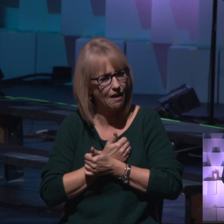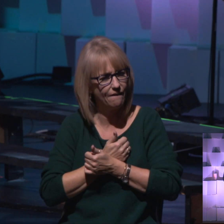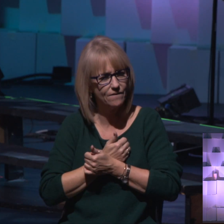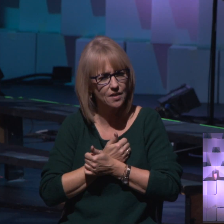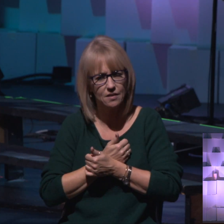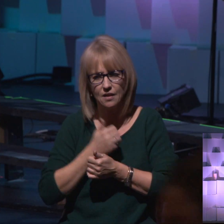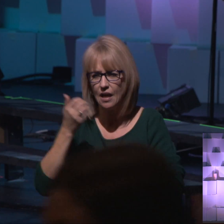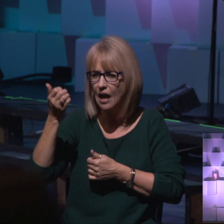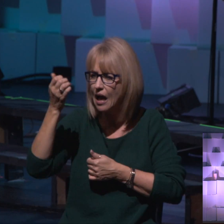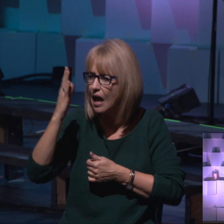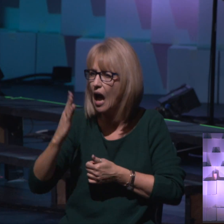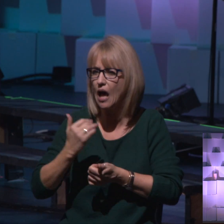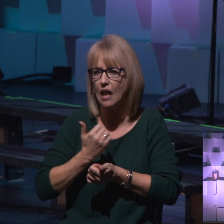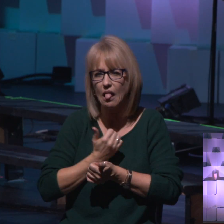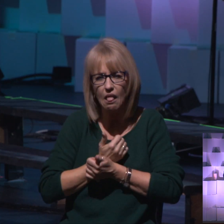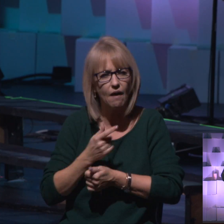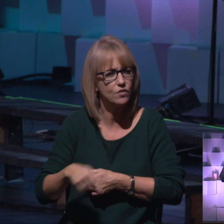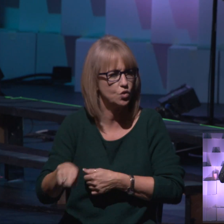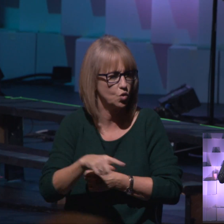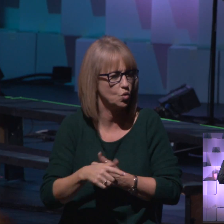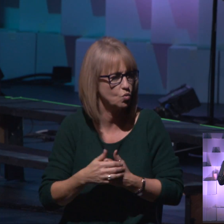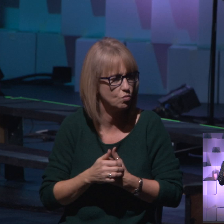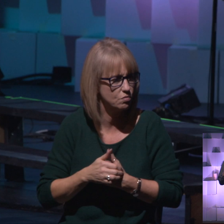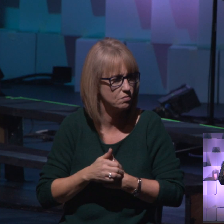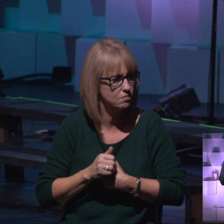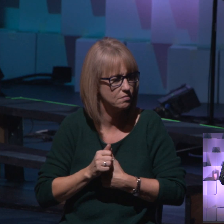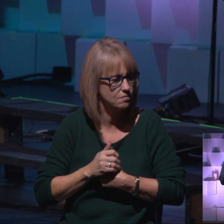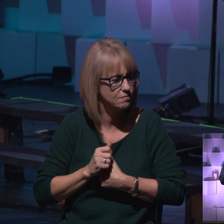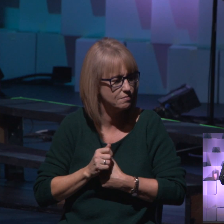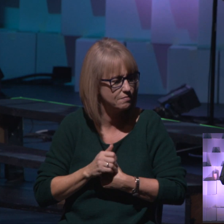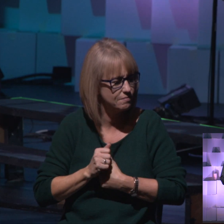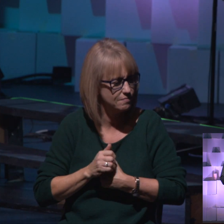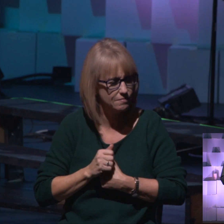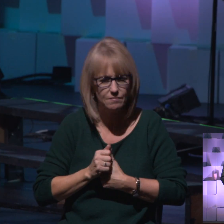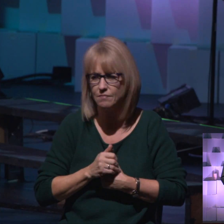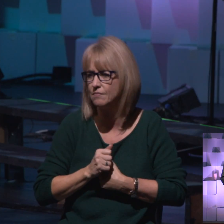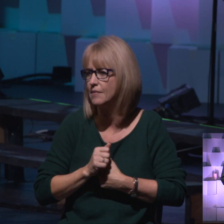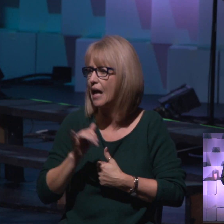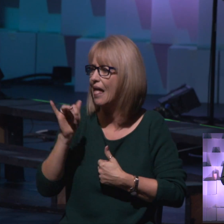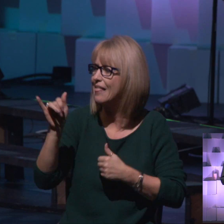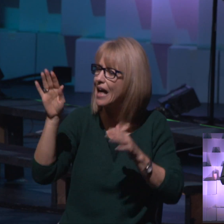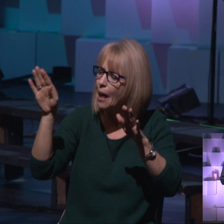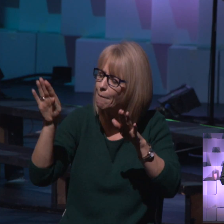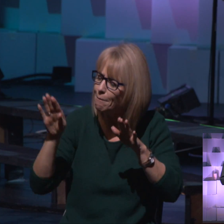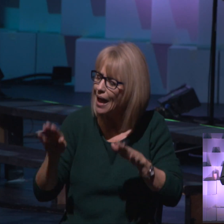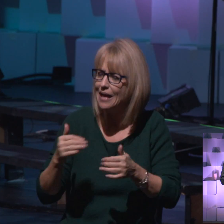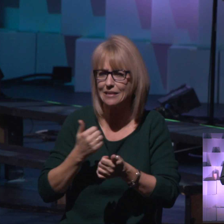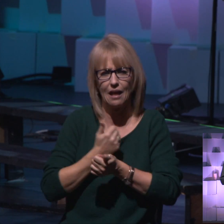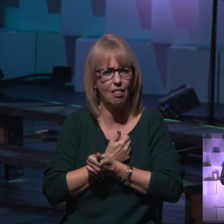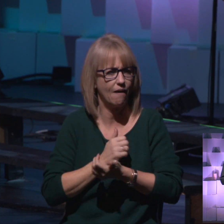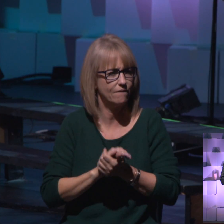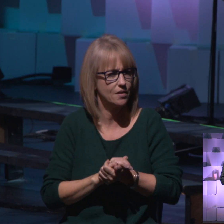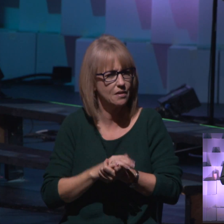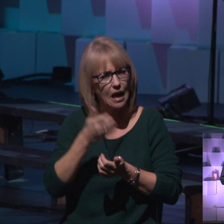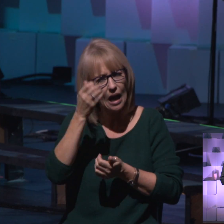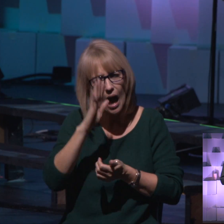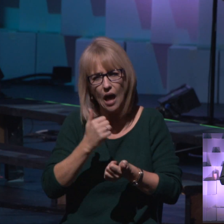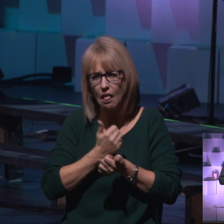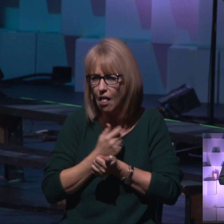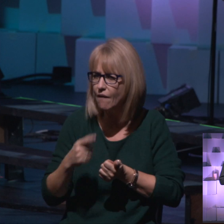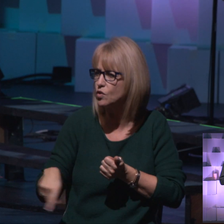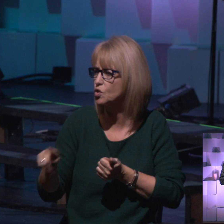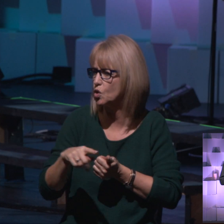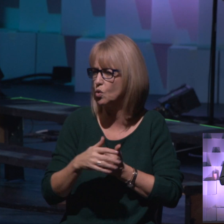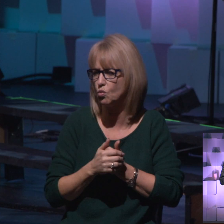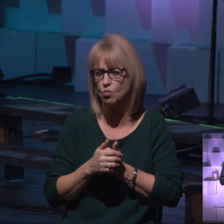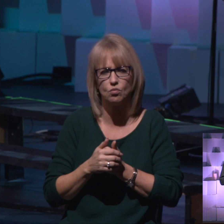you. So God reaches into your heart. He provides for you this amazing love that God loves you. It was